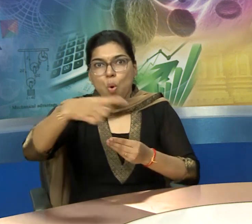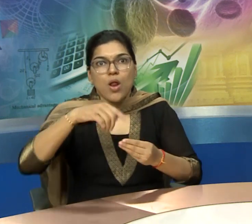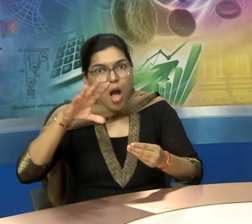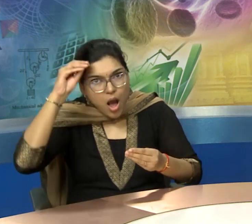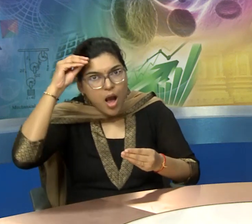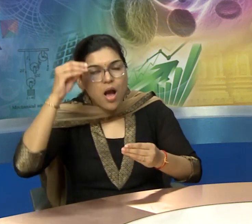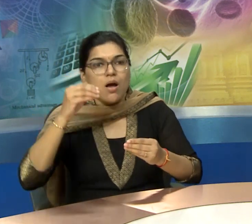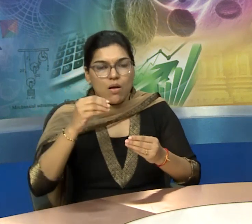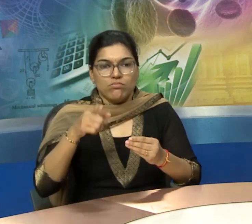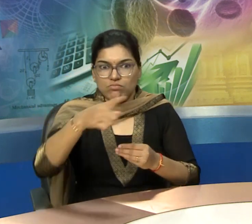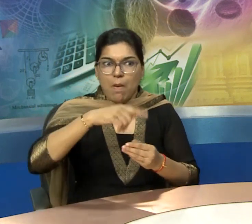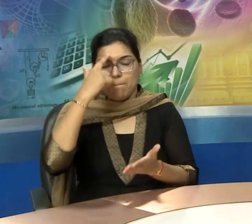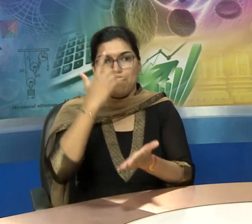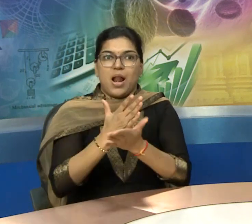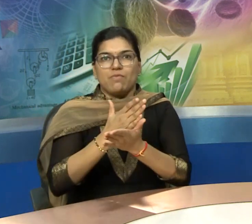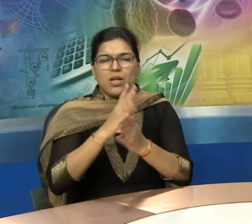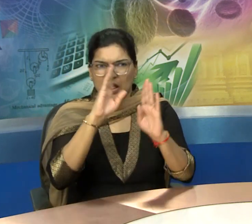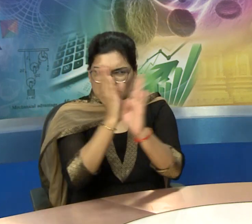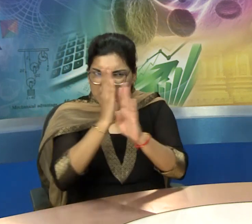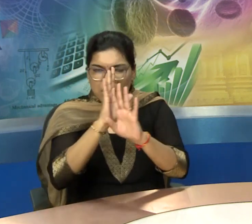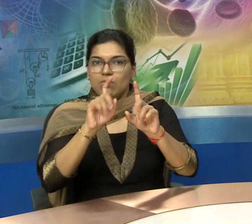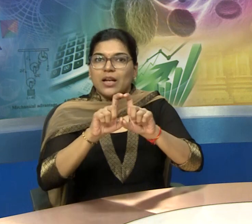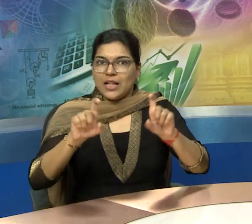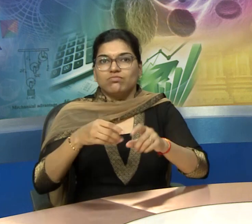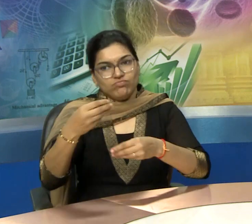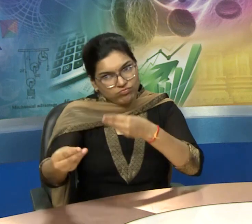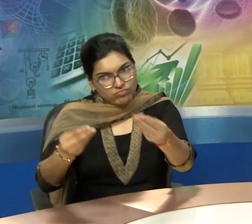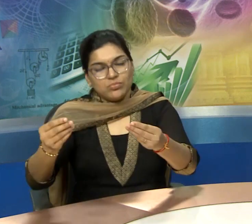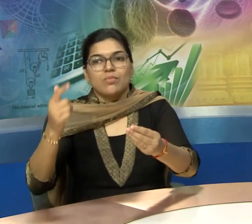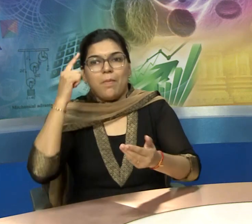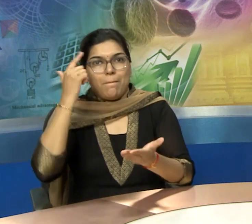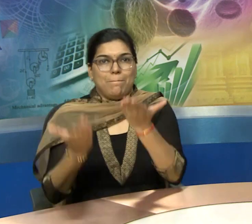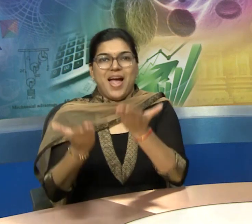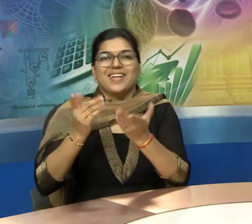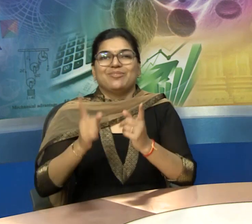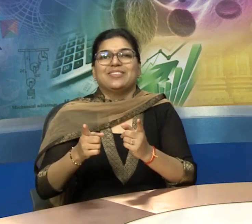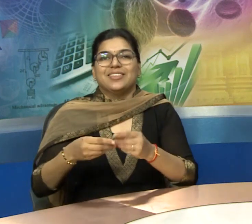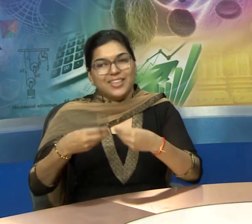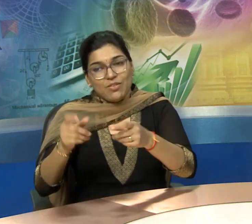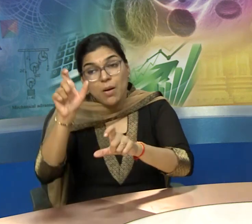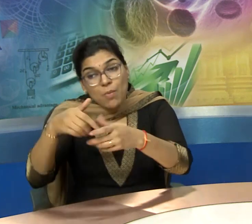and thoughts in an unbiased and balanced way to